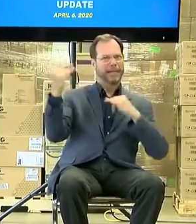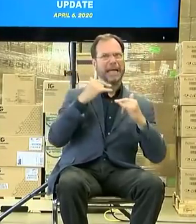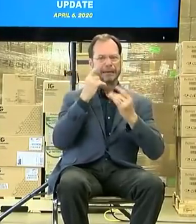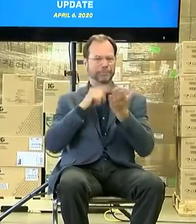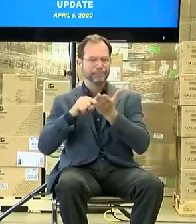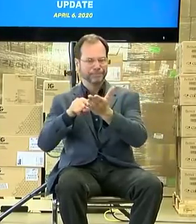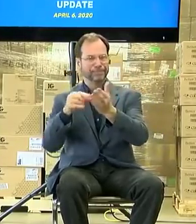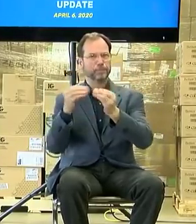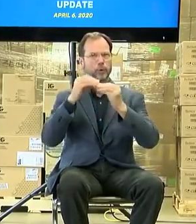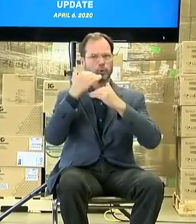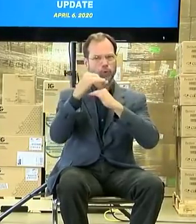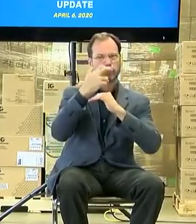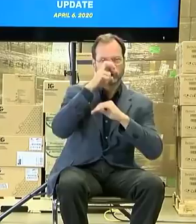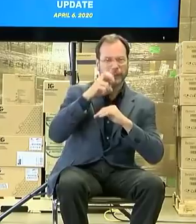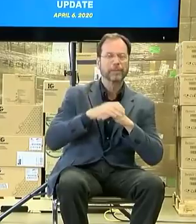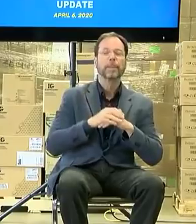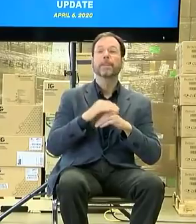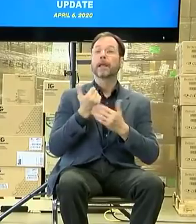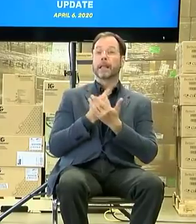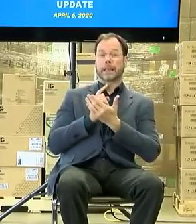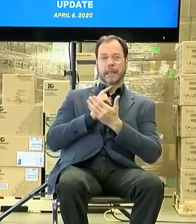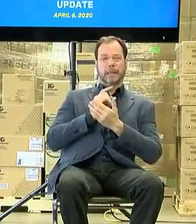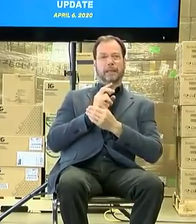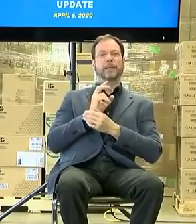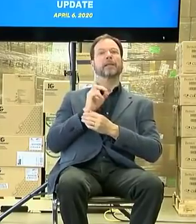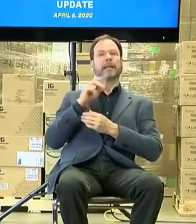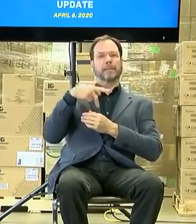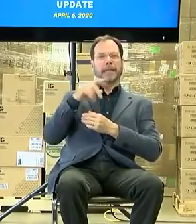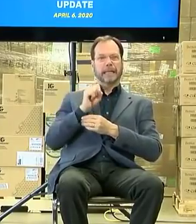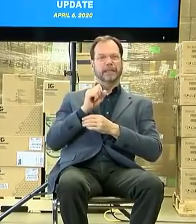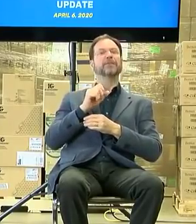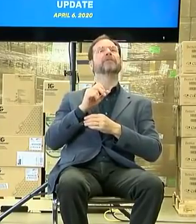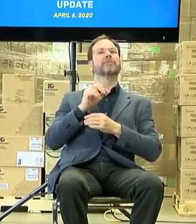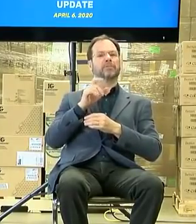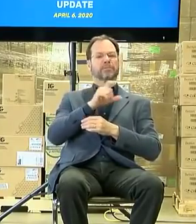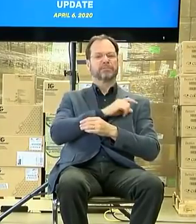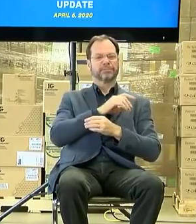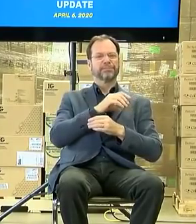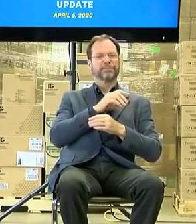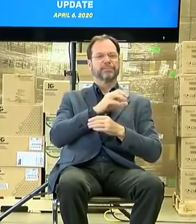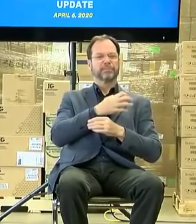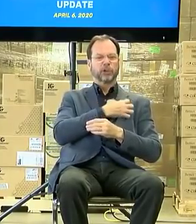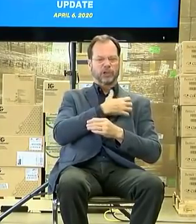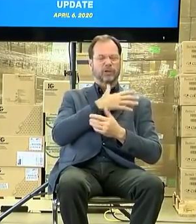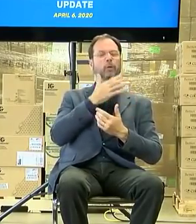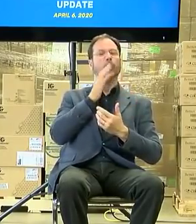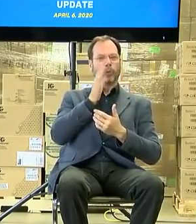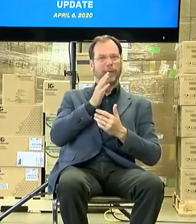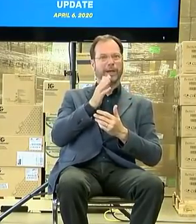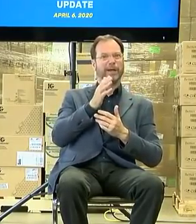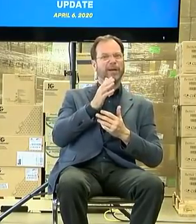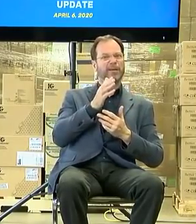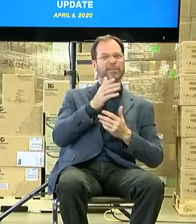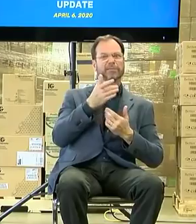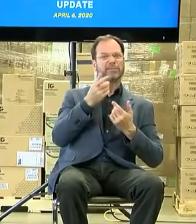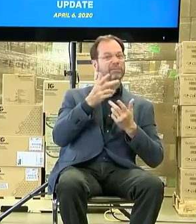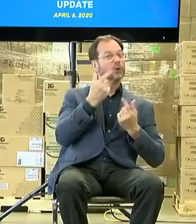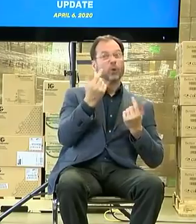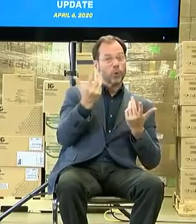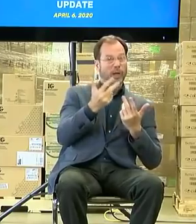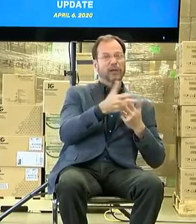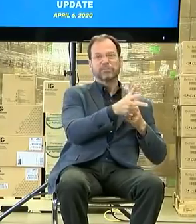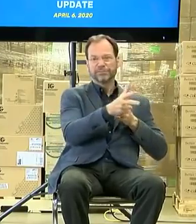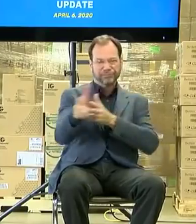announced last week that the Texas Department of Public Safety was going to begin to pull over vehicles that